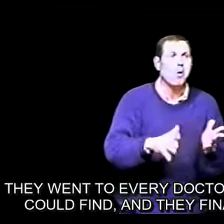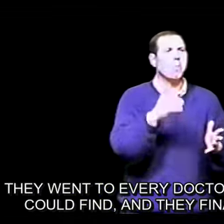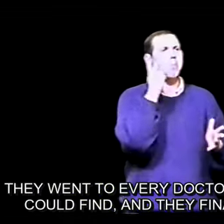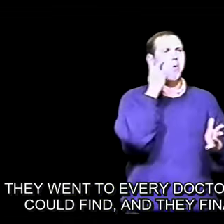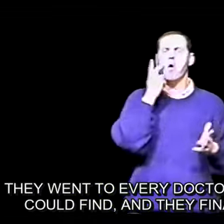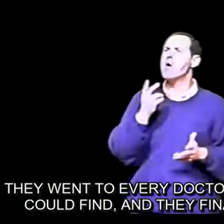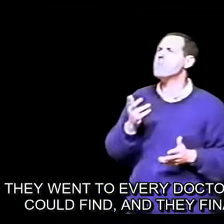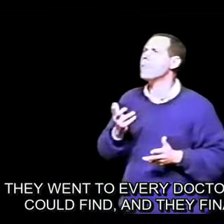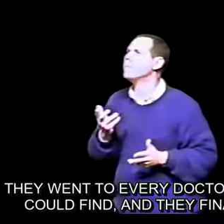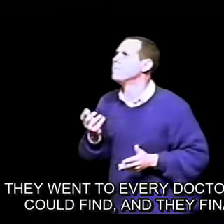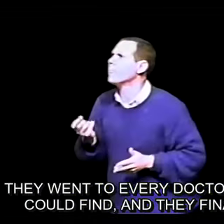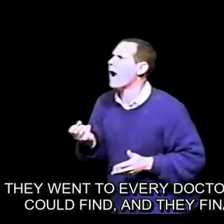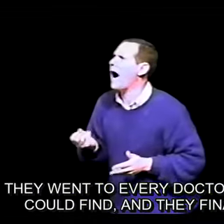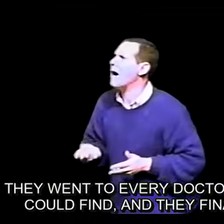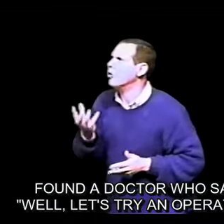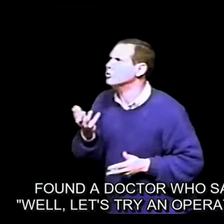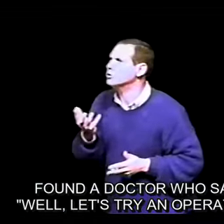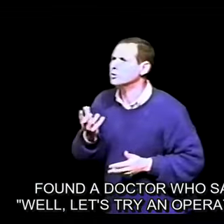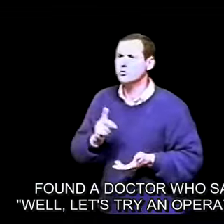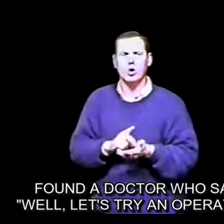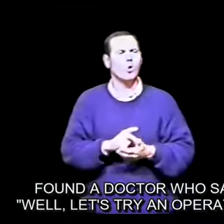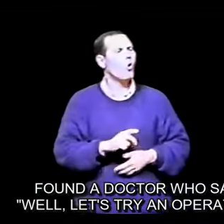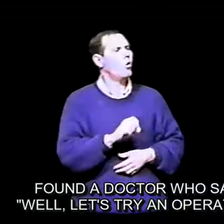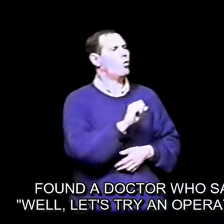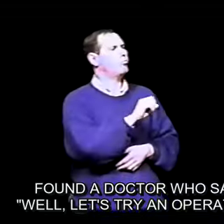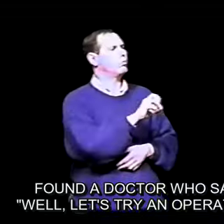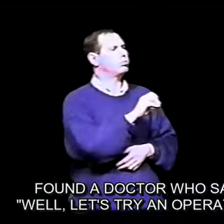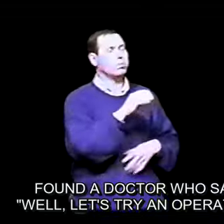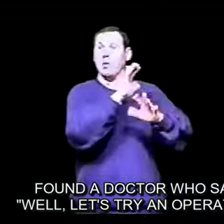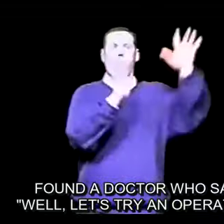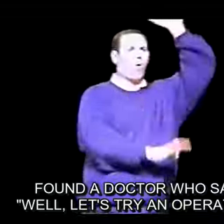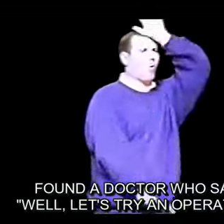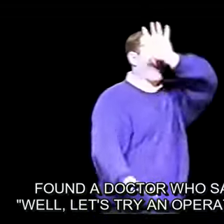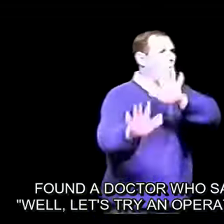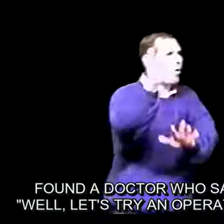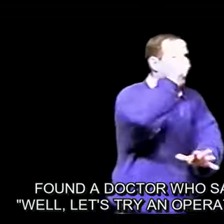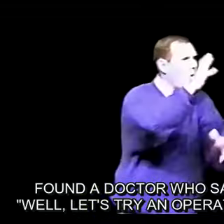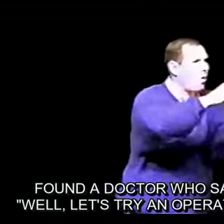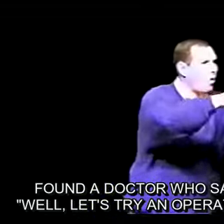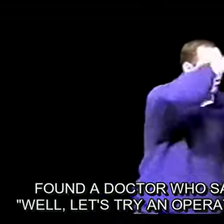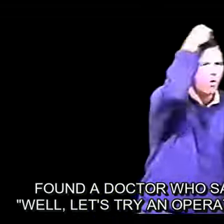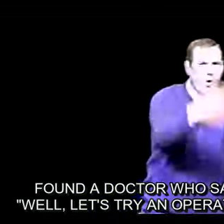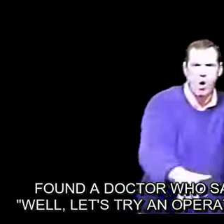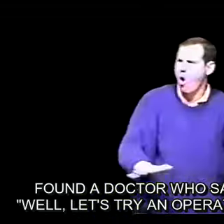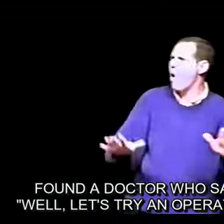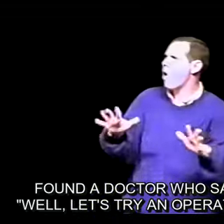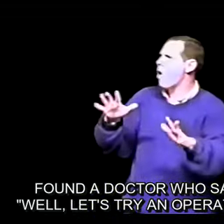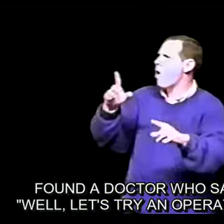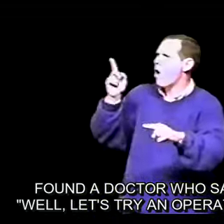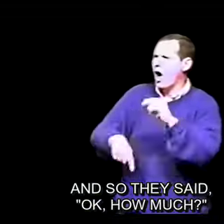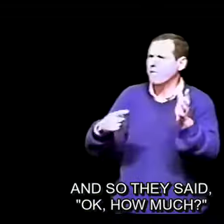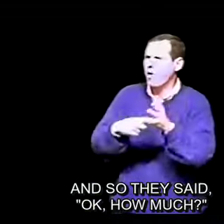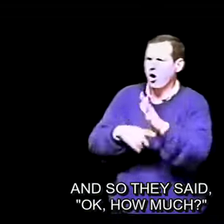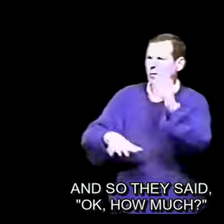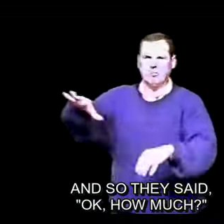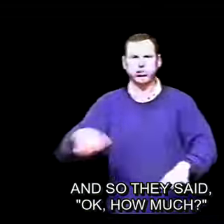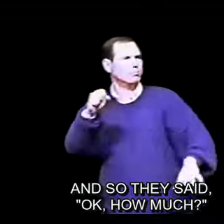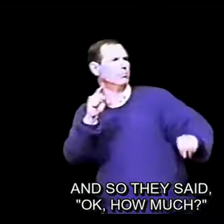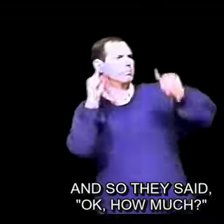find. And they finally found a doctor who said, well, let's try an operation. And so they said,